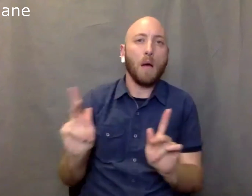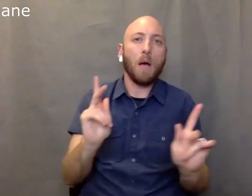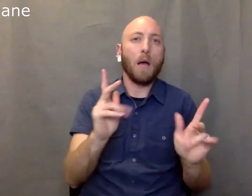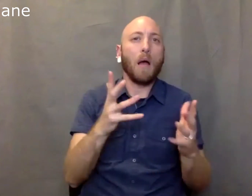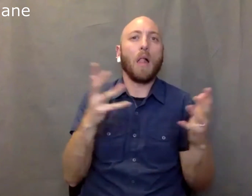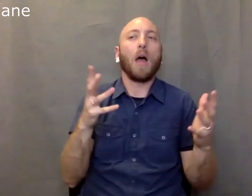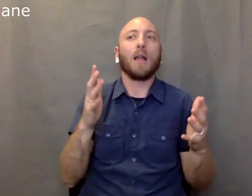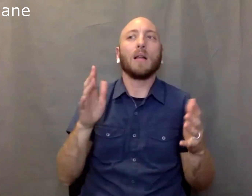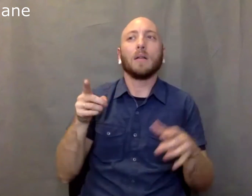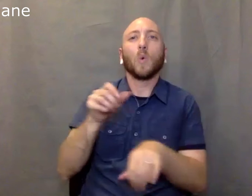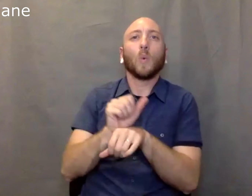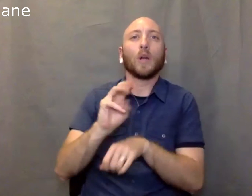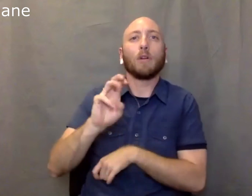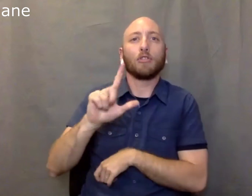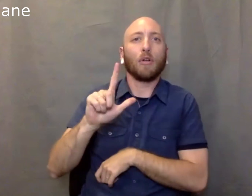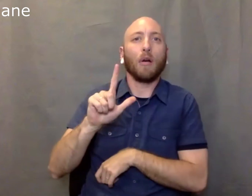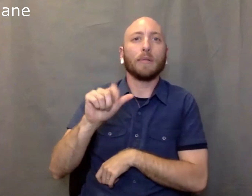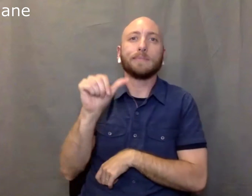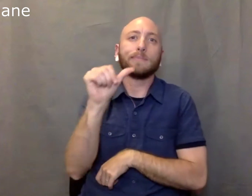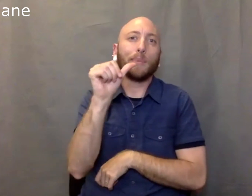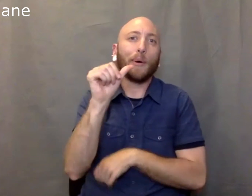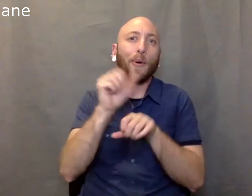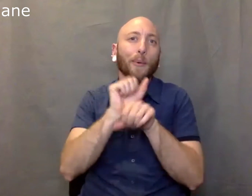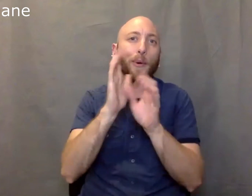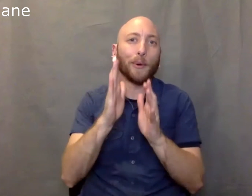90s. A lot of drugs, a lot of drinking, rock and roll.